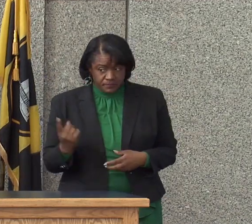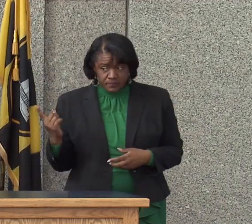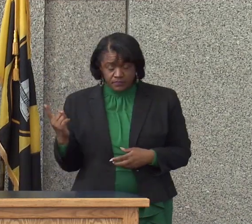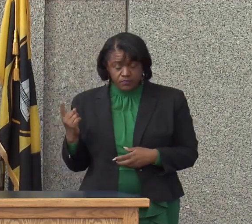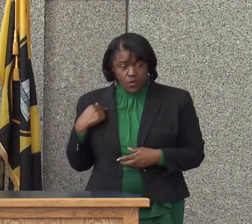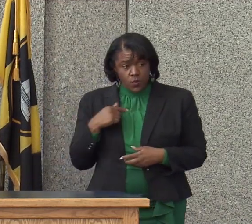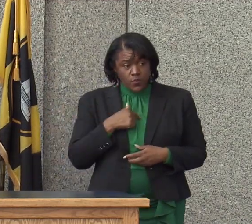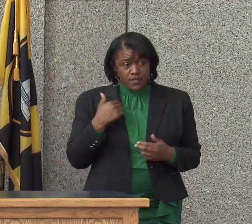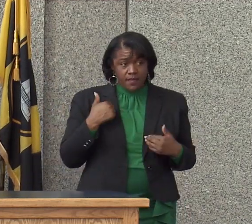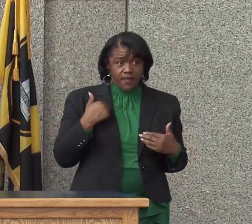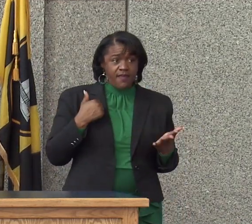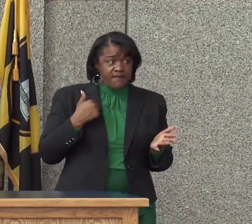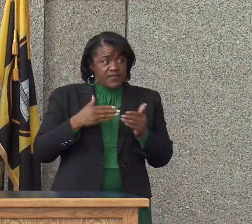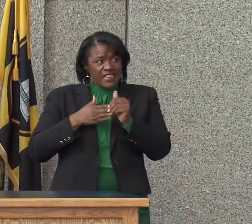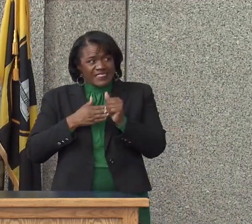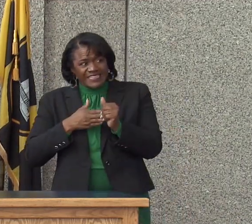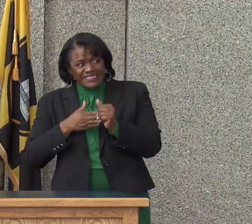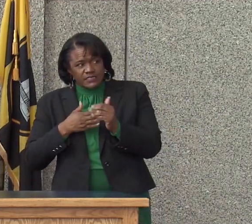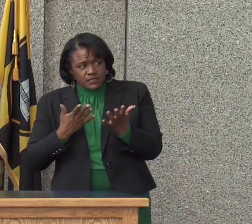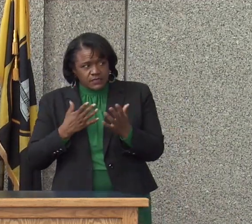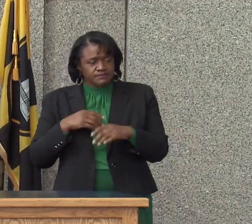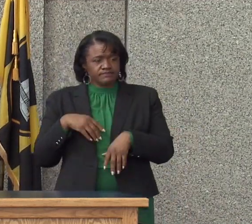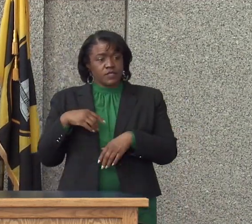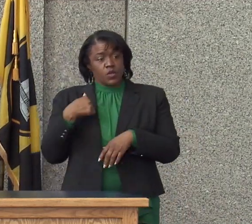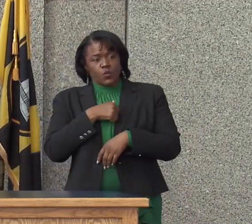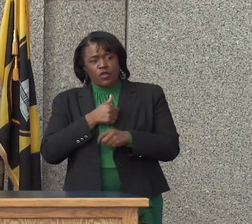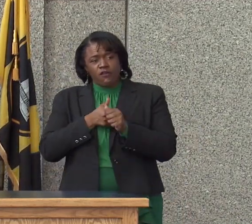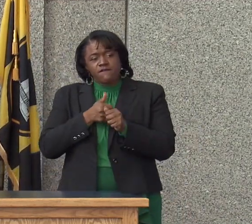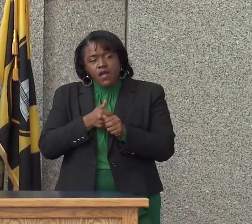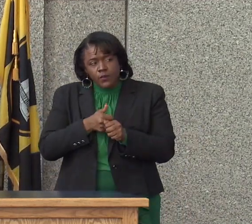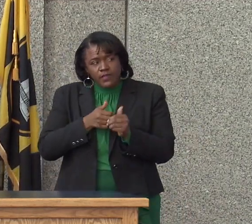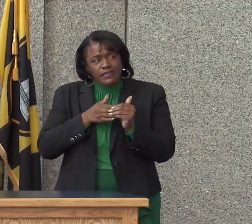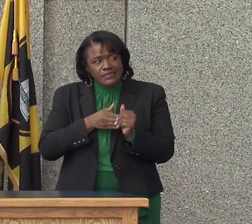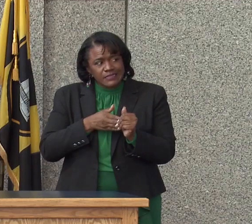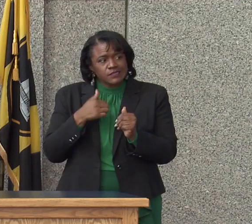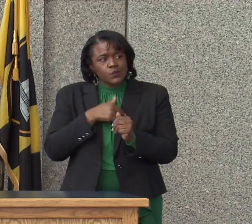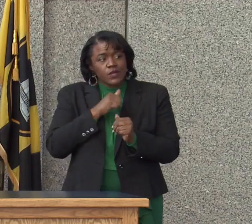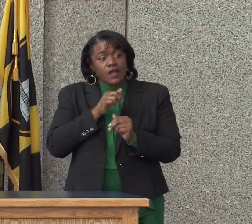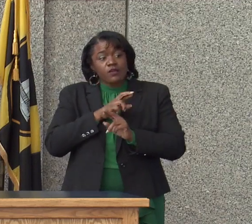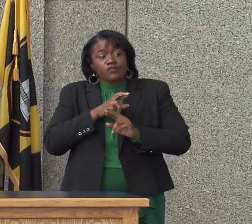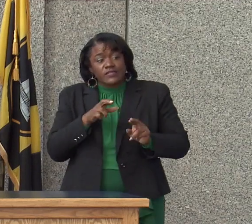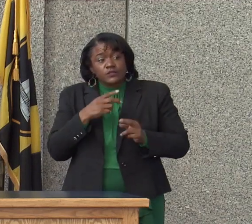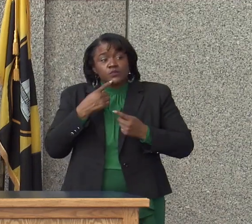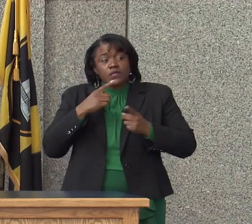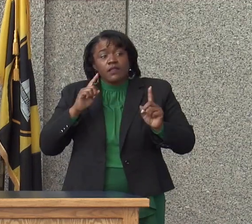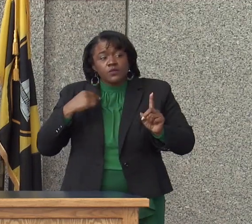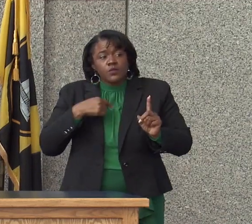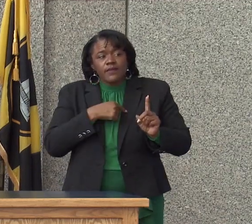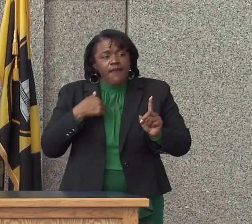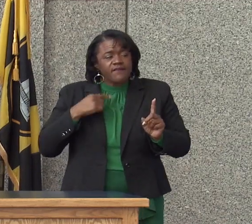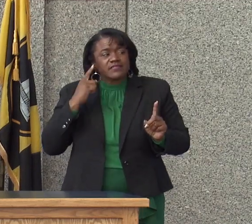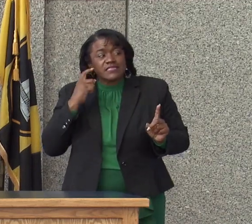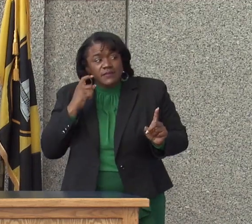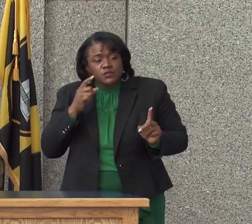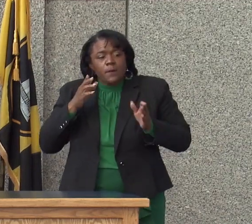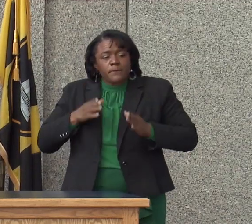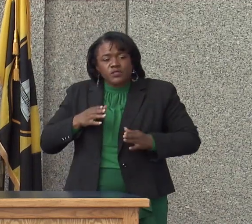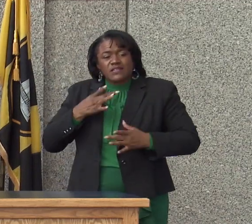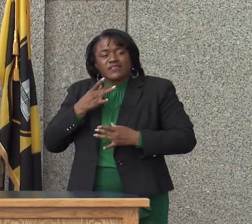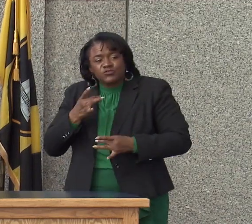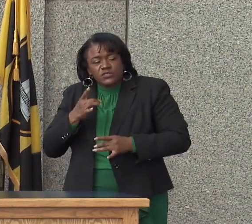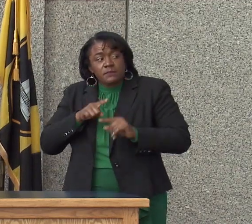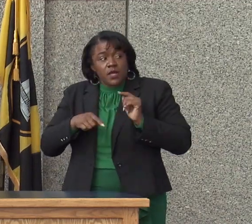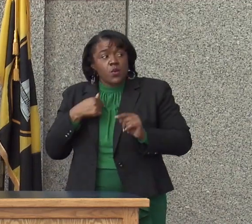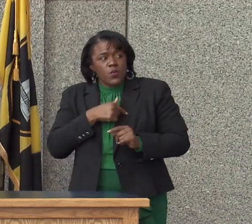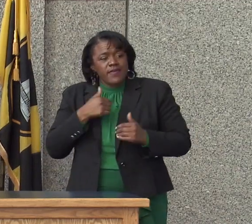So we have leads. Detectives are following up on leads. We're not quite ready to say we have suspects or persons of interest, but